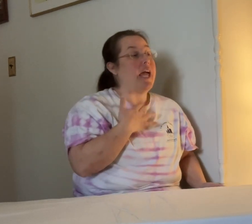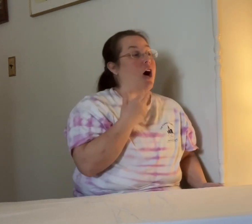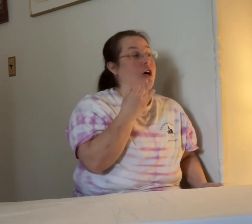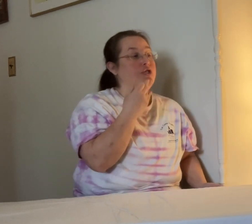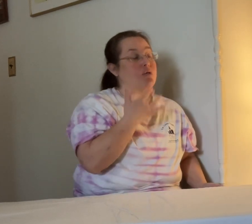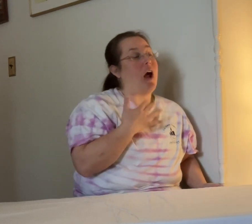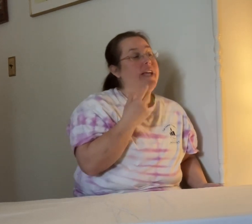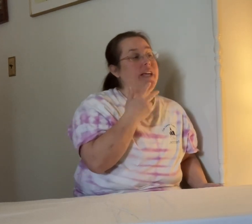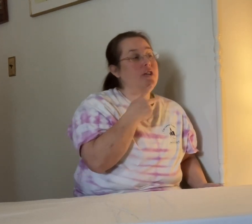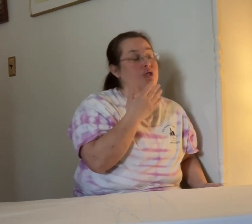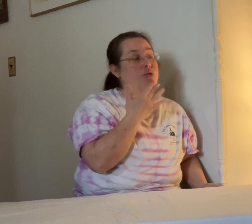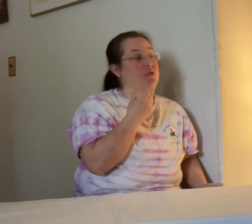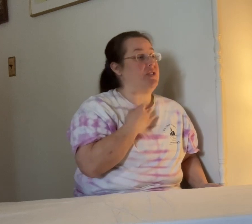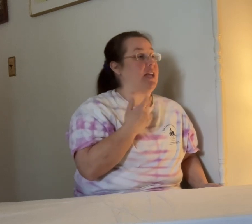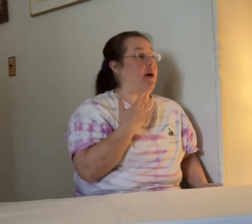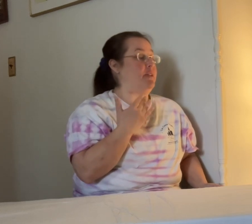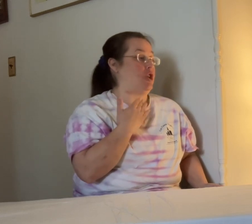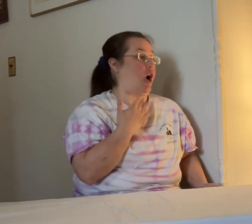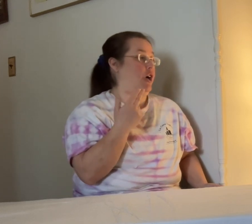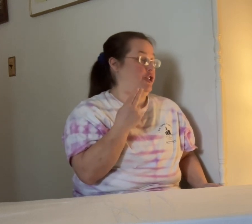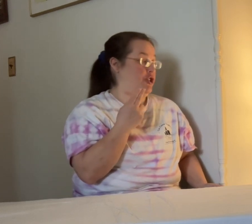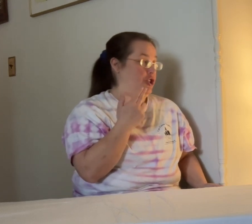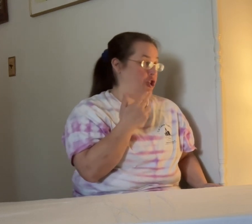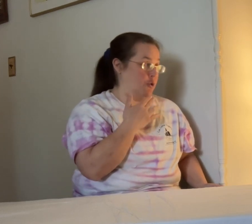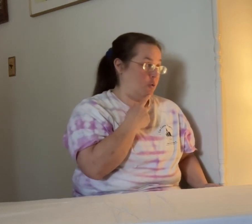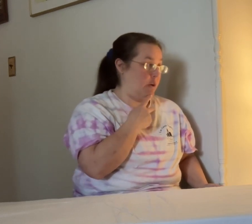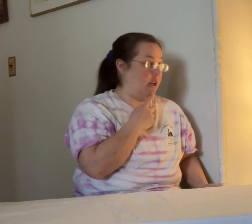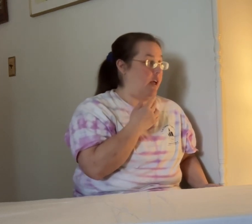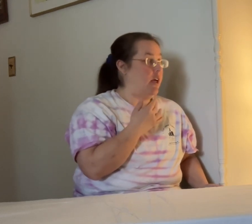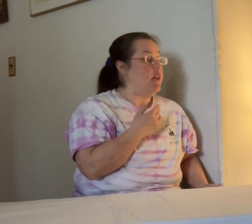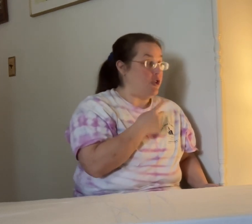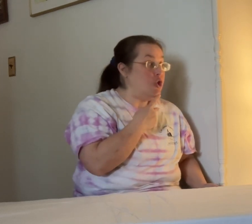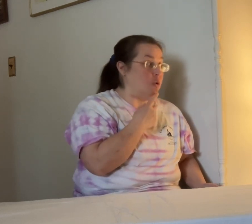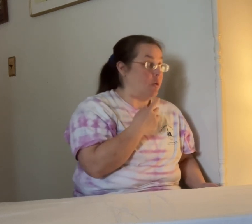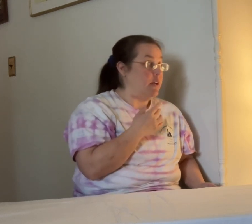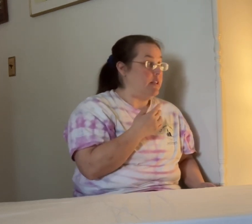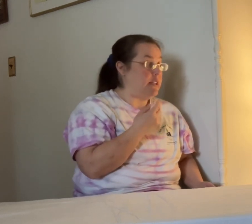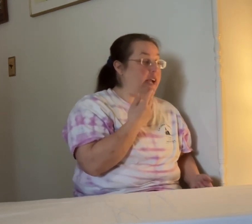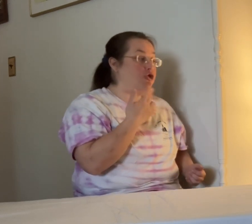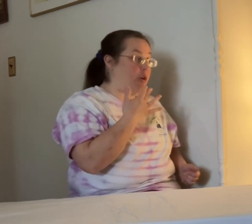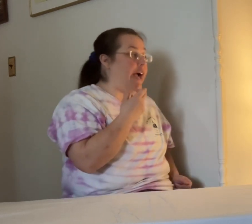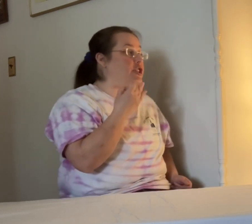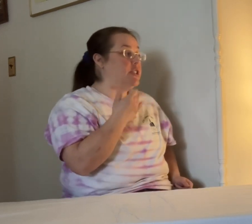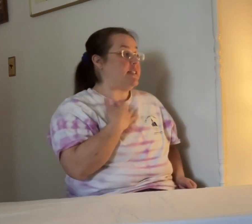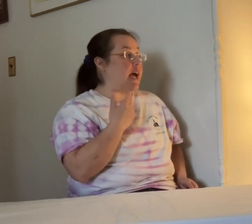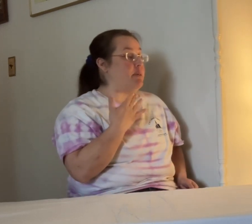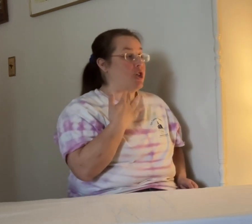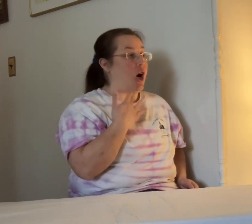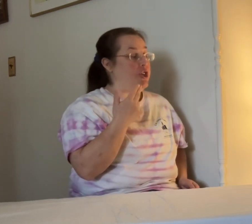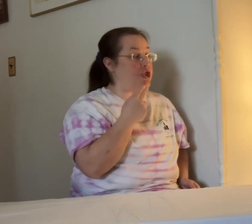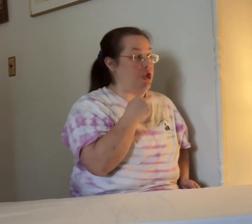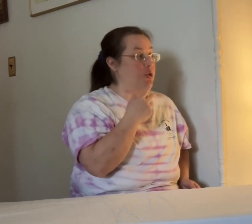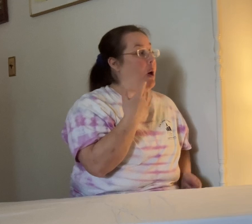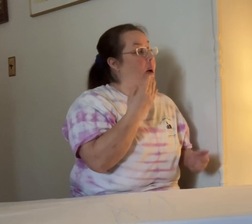are trying to sabotage you. They're trying to sabotage you.